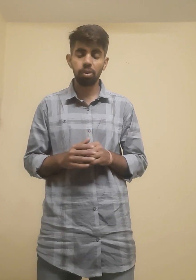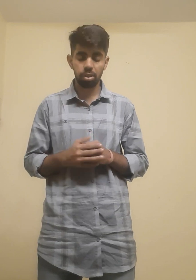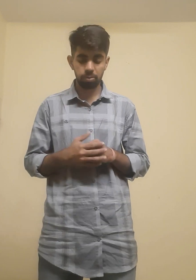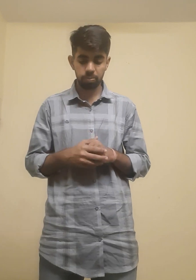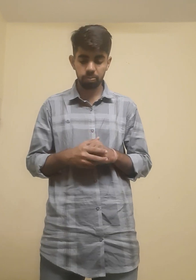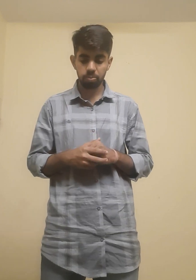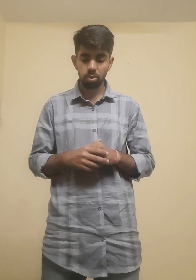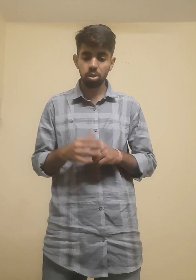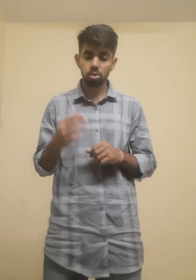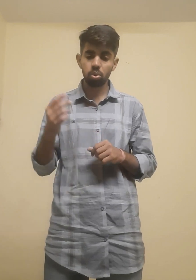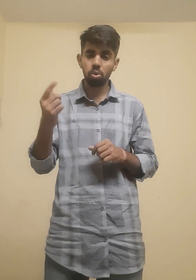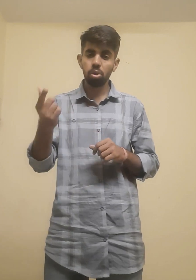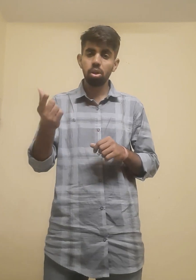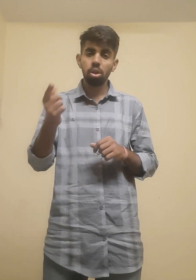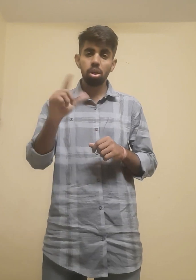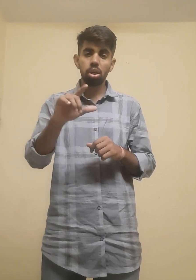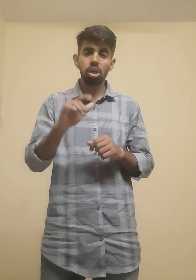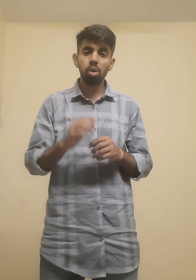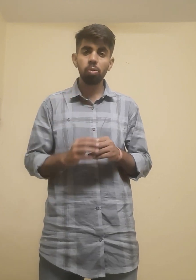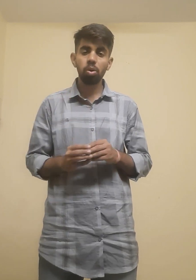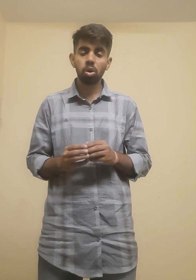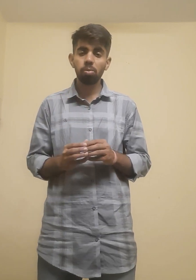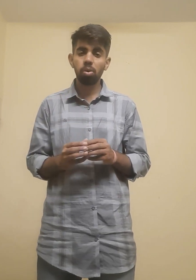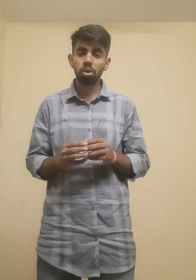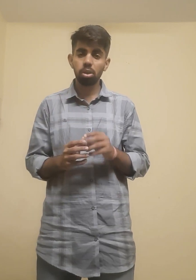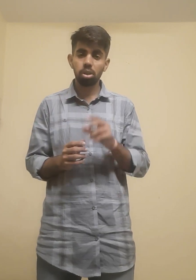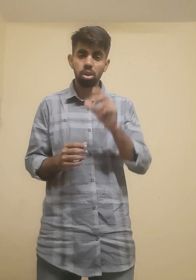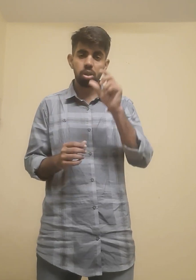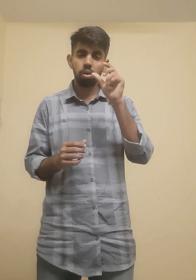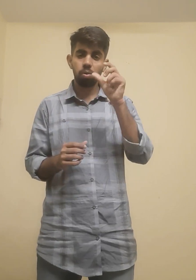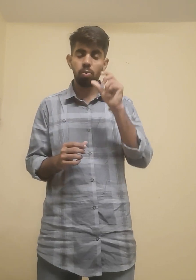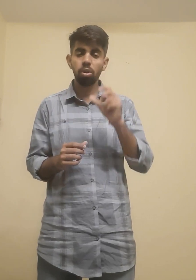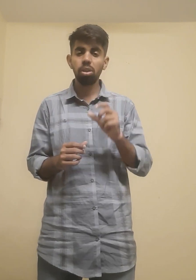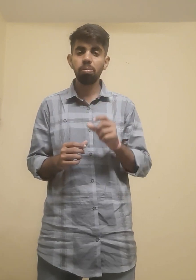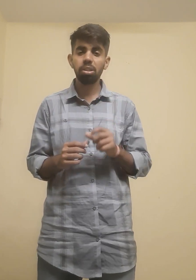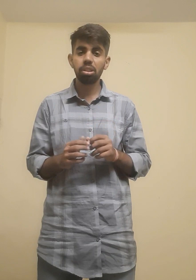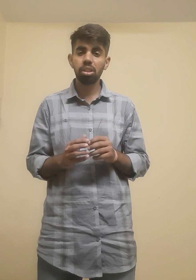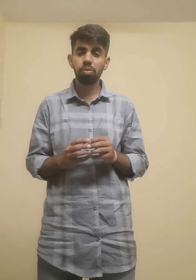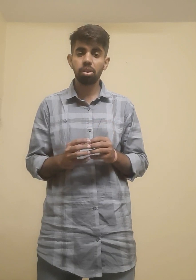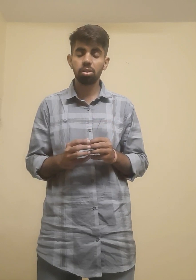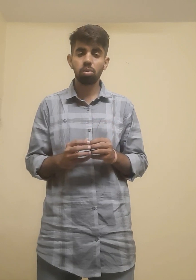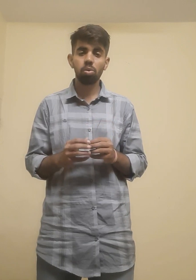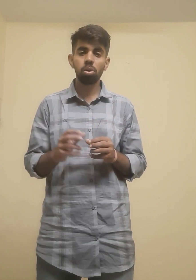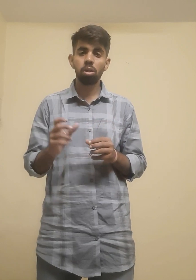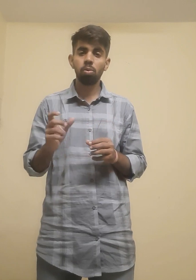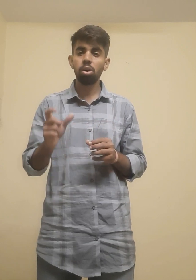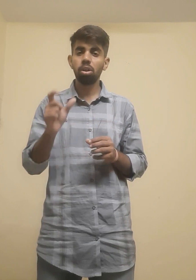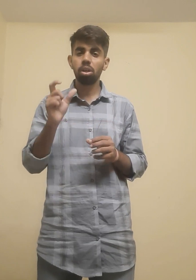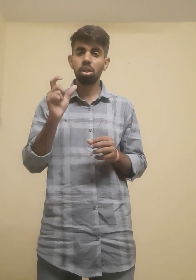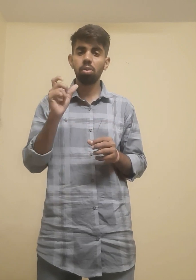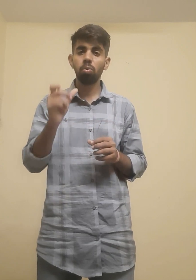identifier. So now we will talk about what the basic difference, or what the